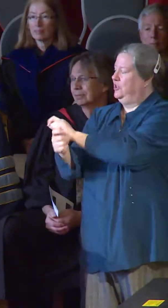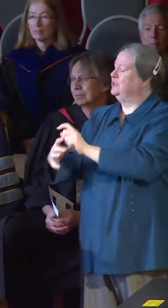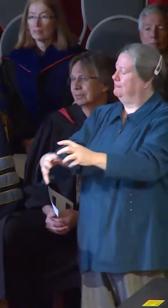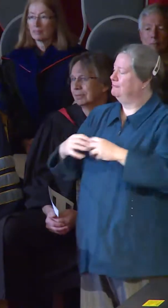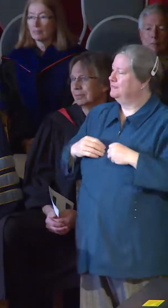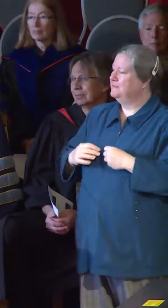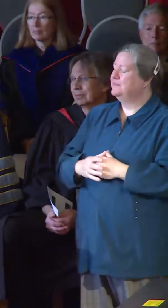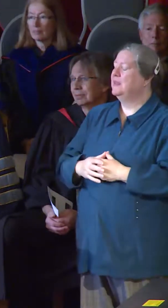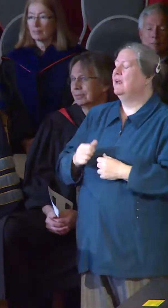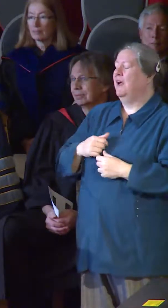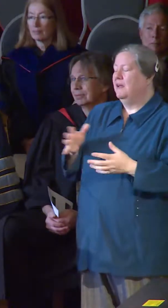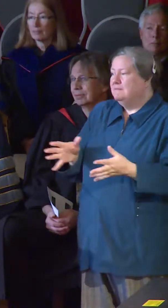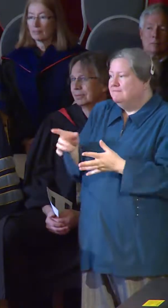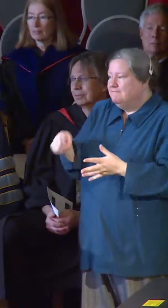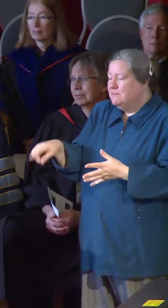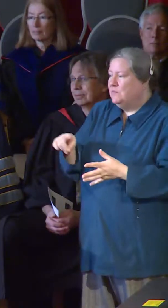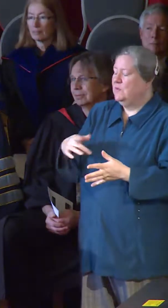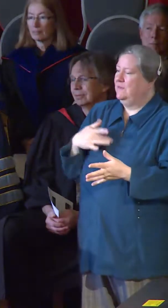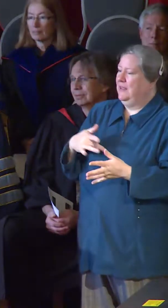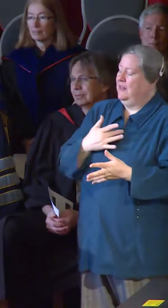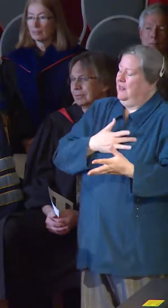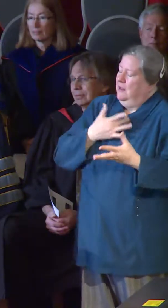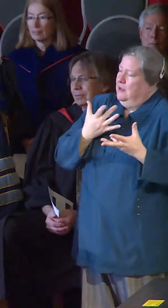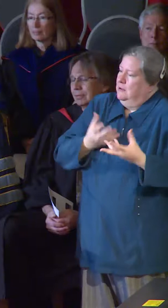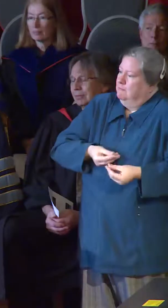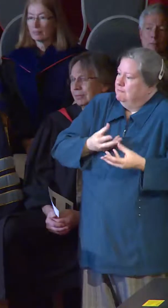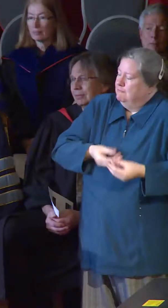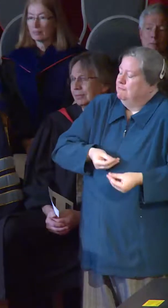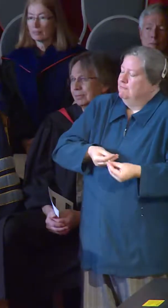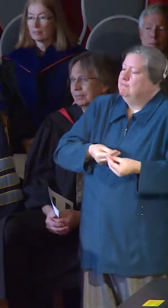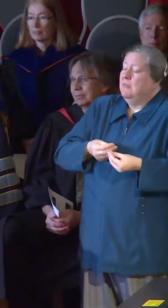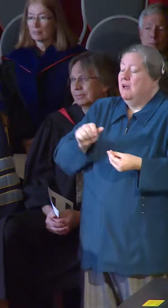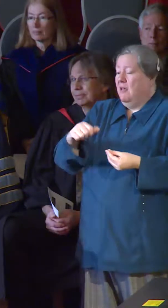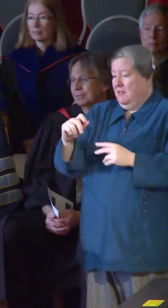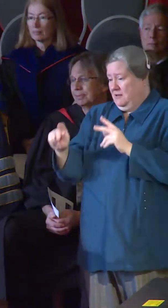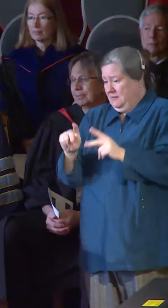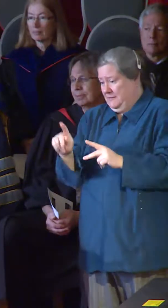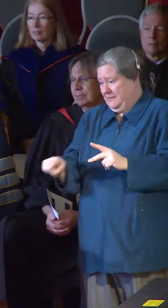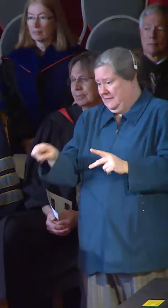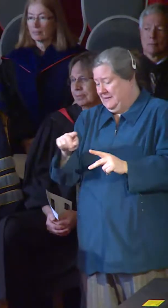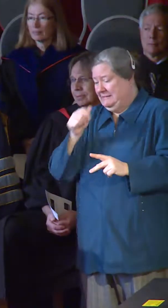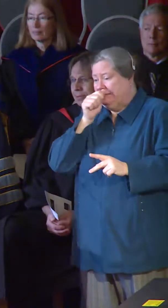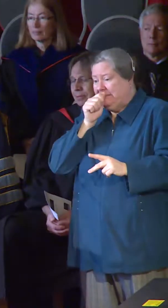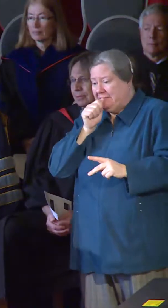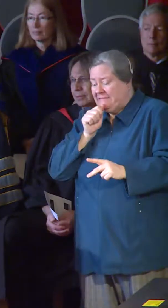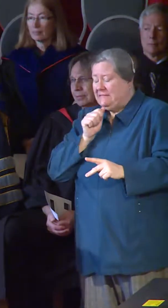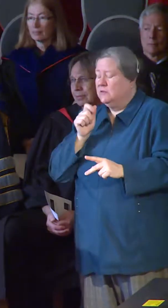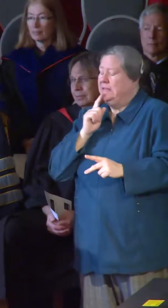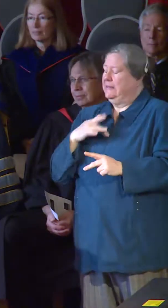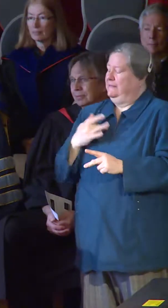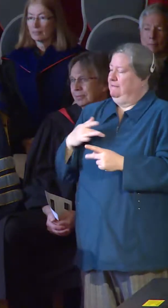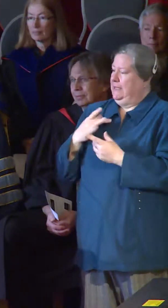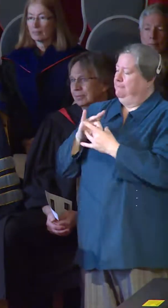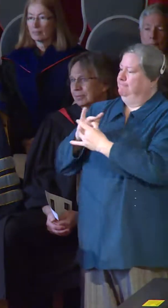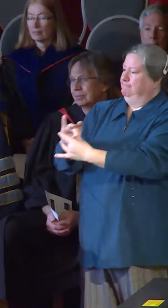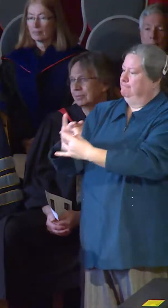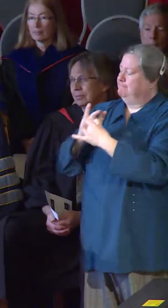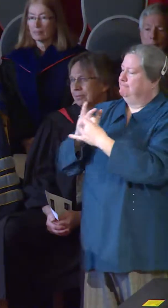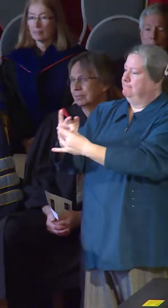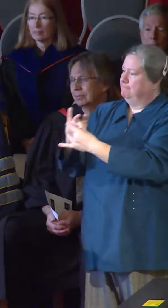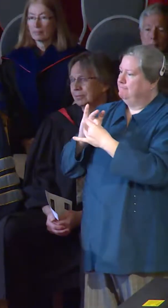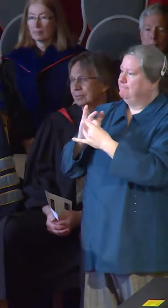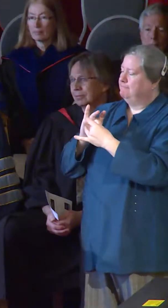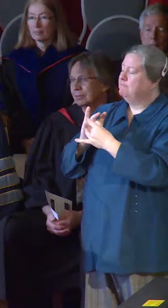compassion, the ability to suffer with others. Be compassionate for yourself, be compassionate with the many who